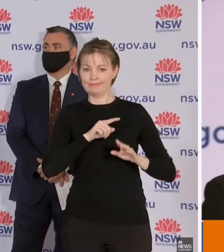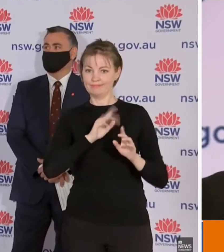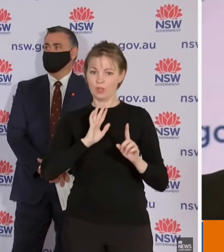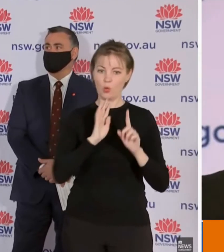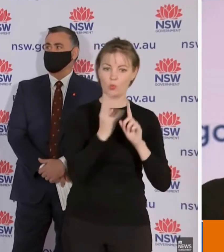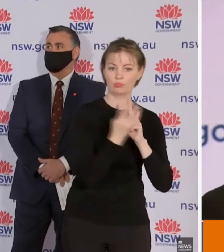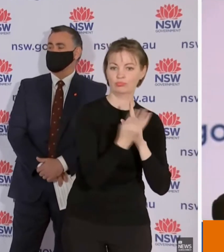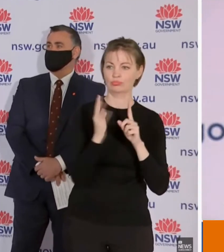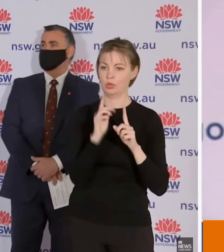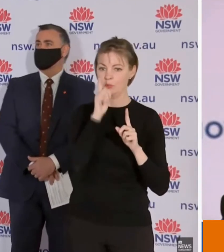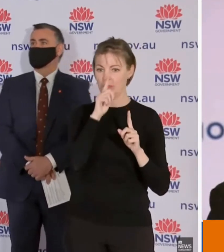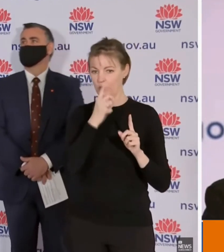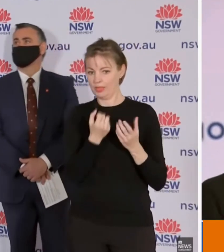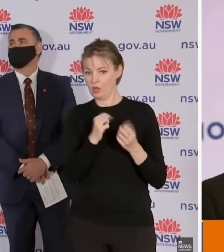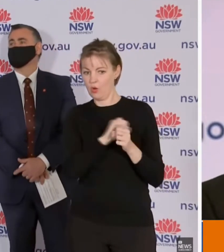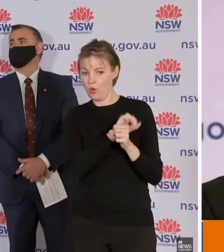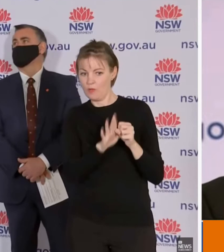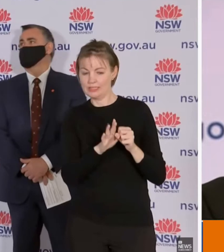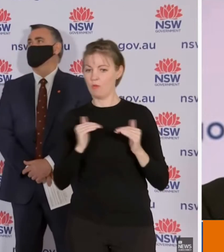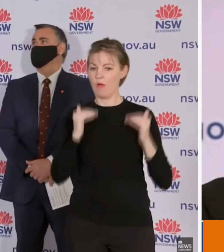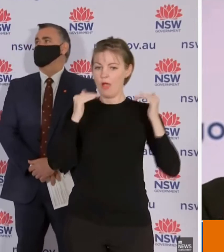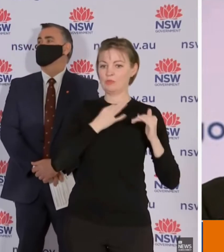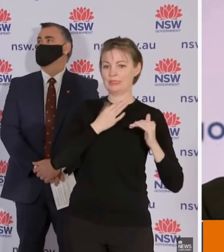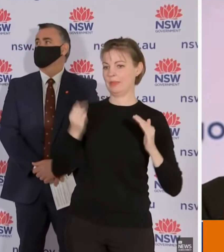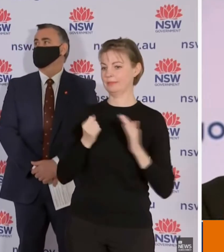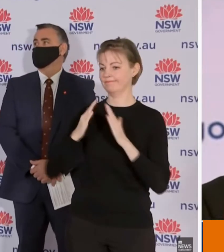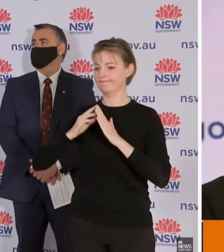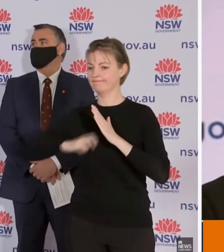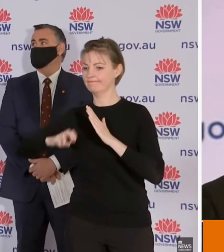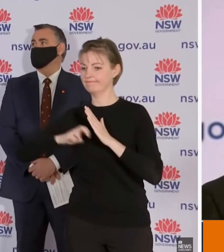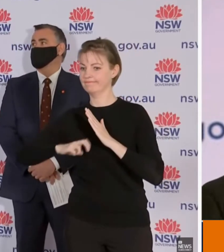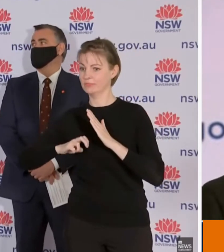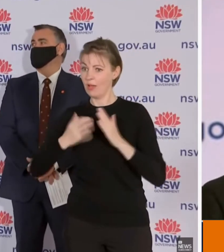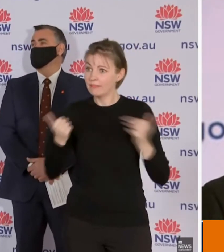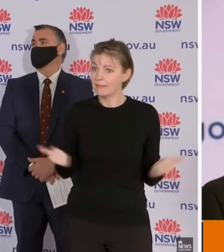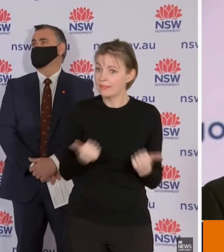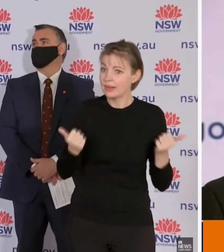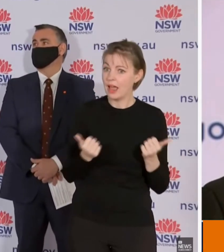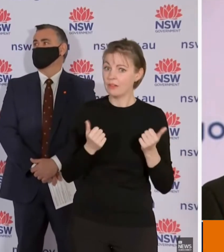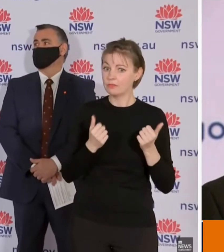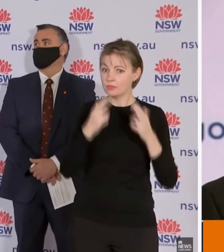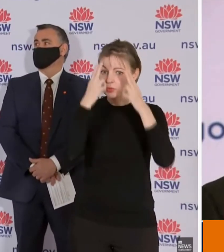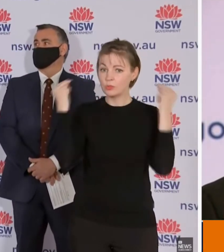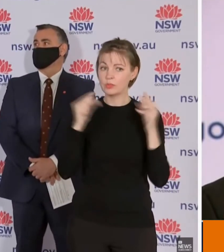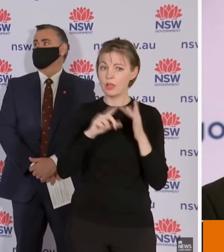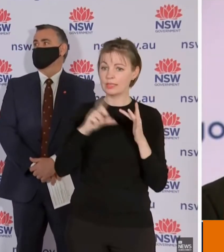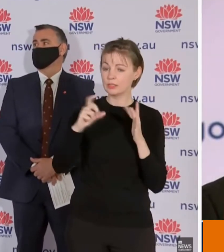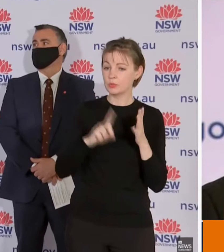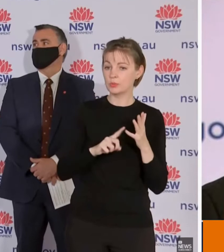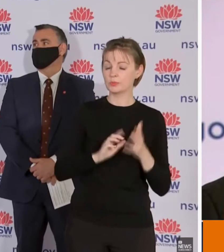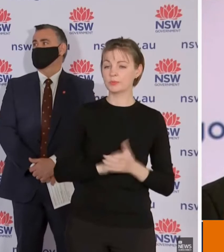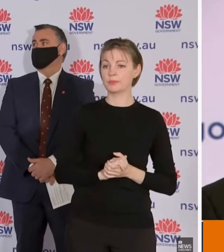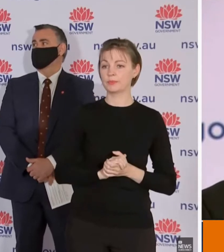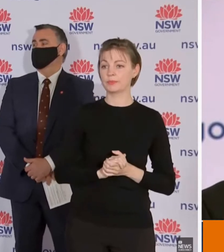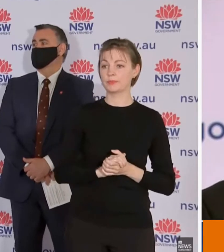said, since the pandemic started last year, there's been a lot of work done to build staff